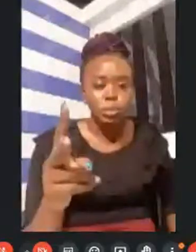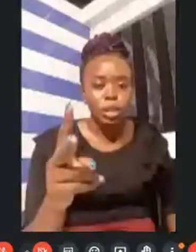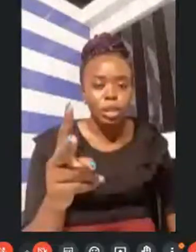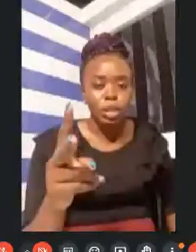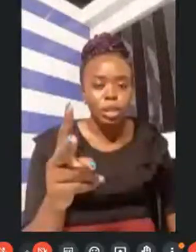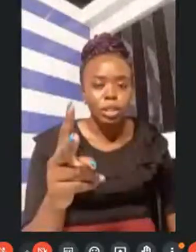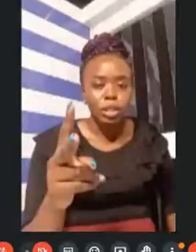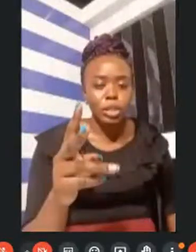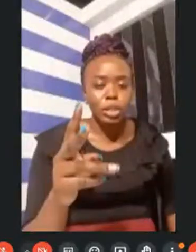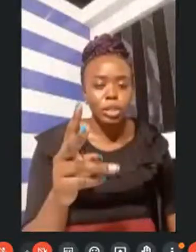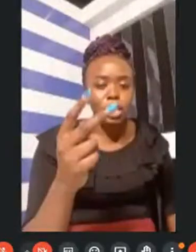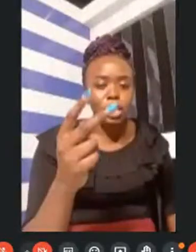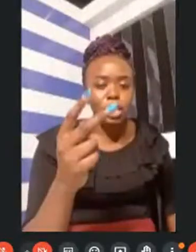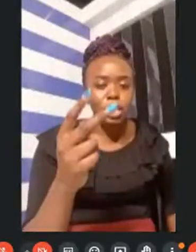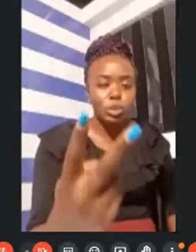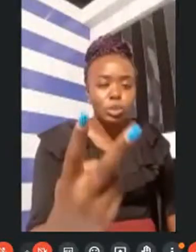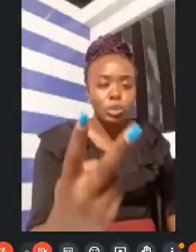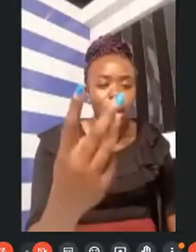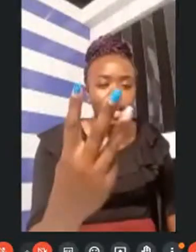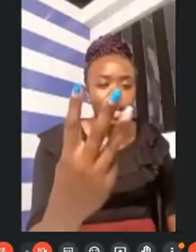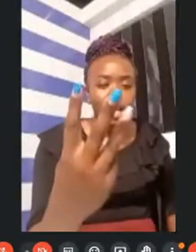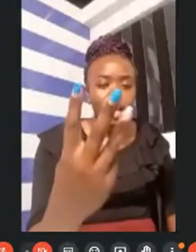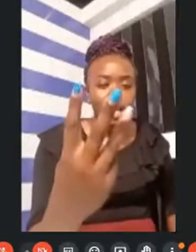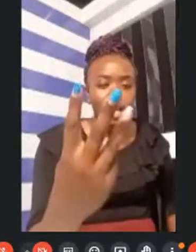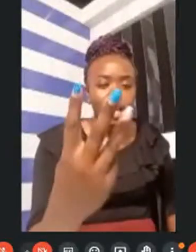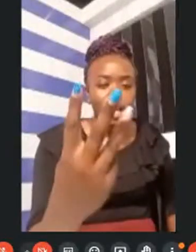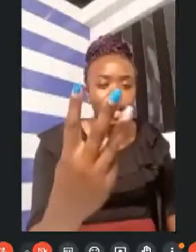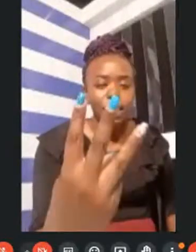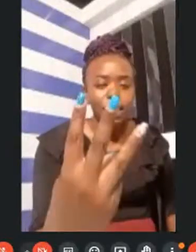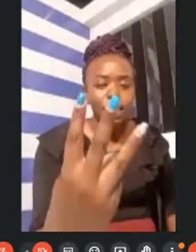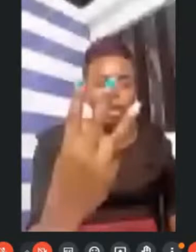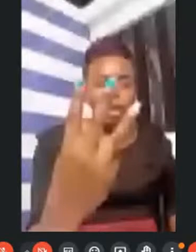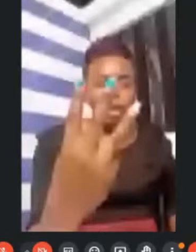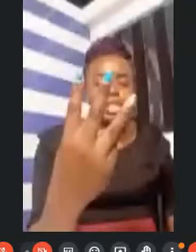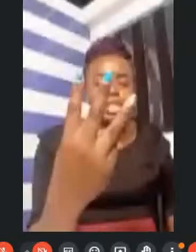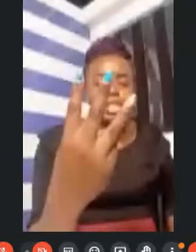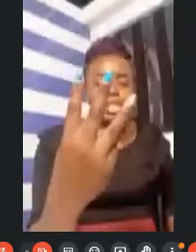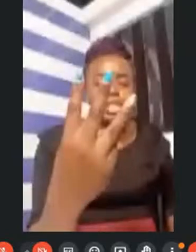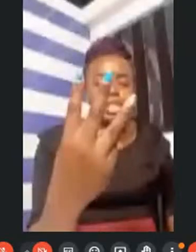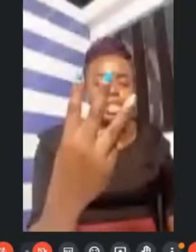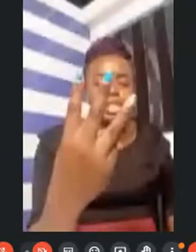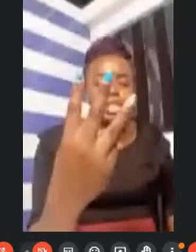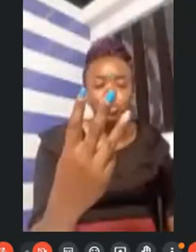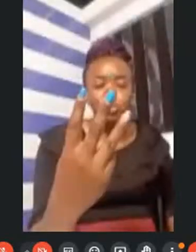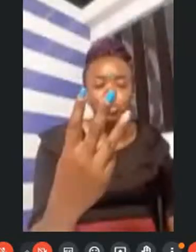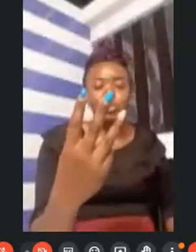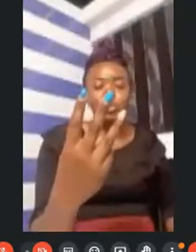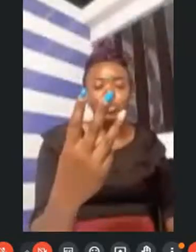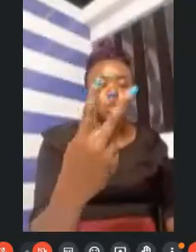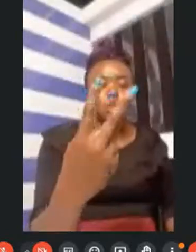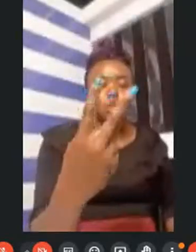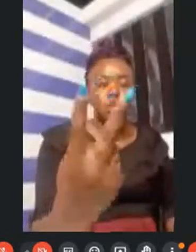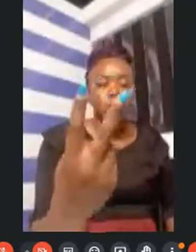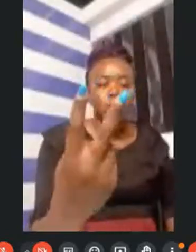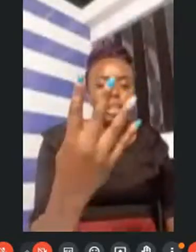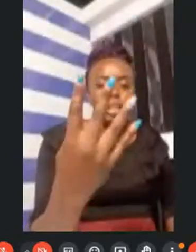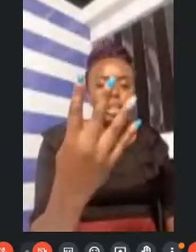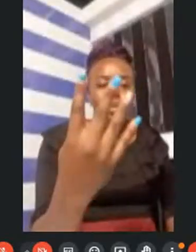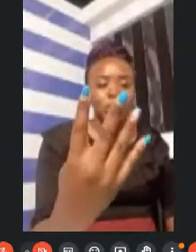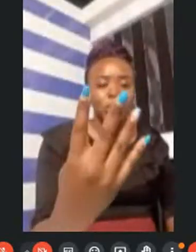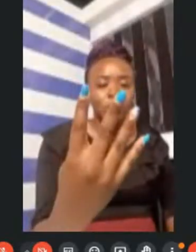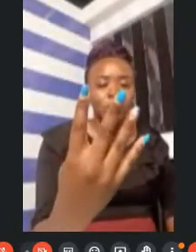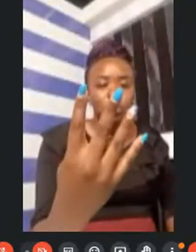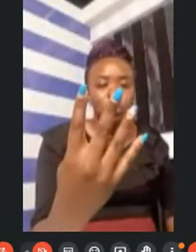2, 2. Yeah, 23, 2 and 3. Now it's a matter of repetition.